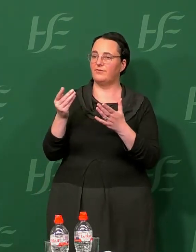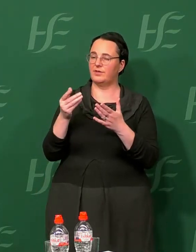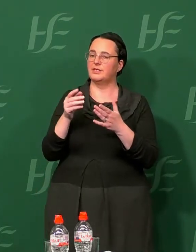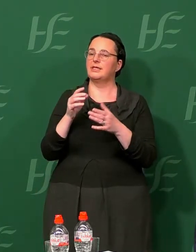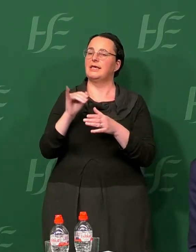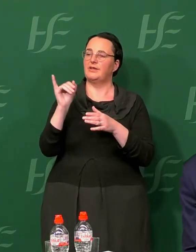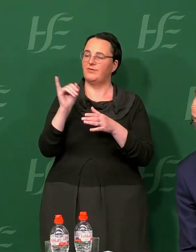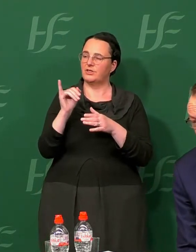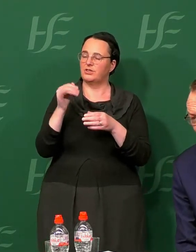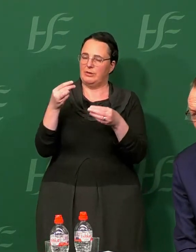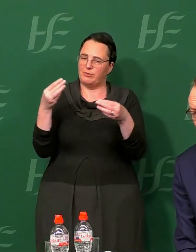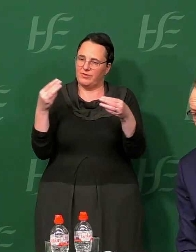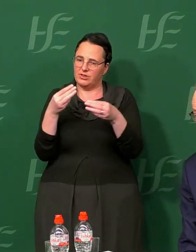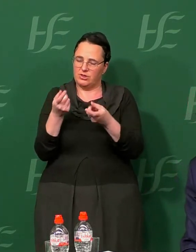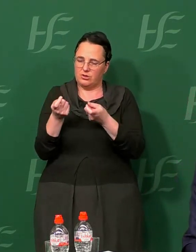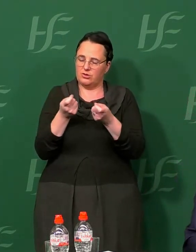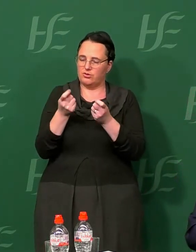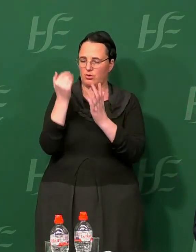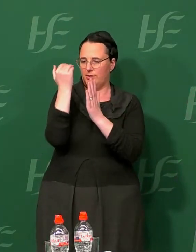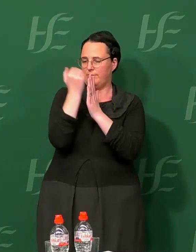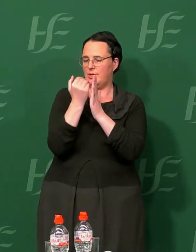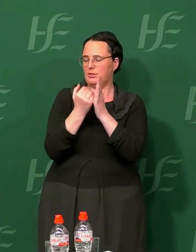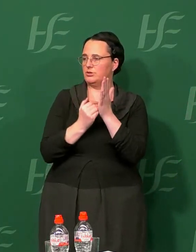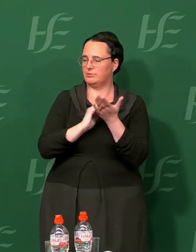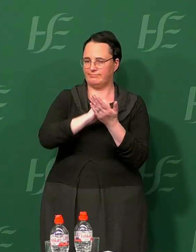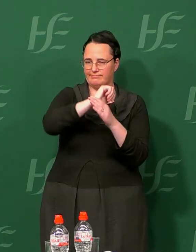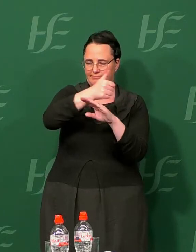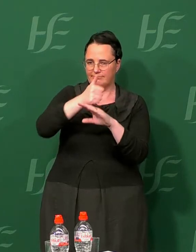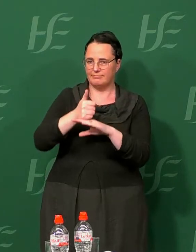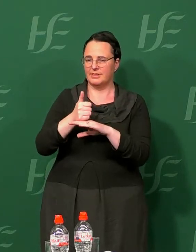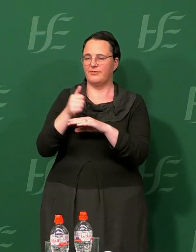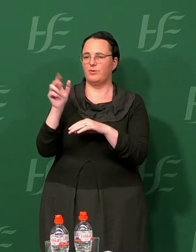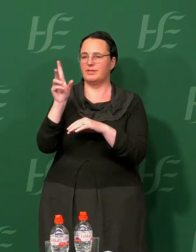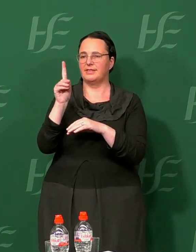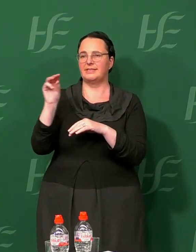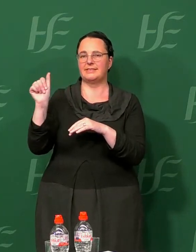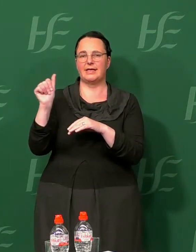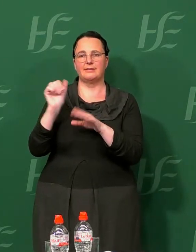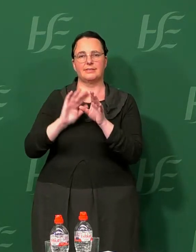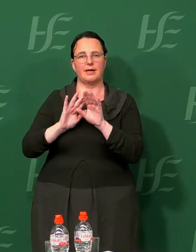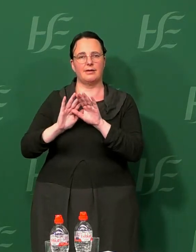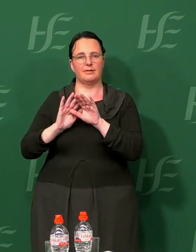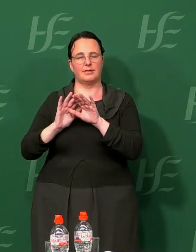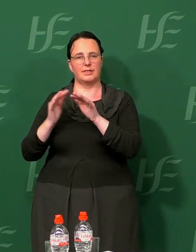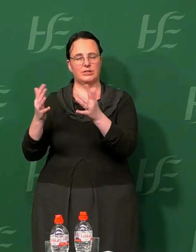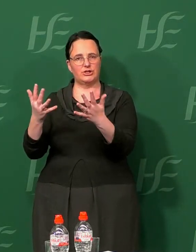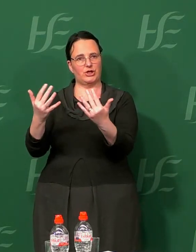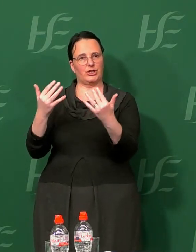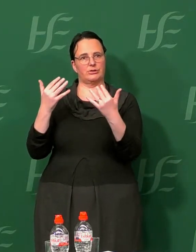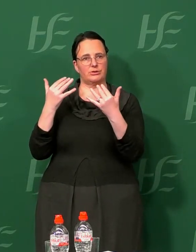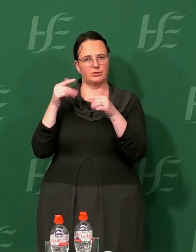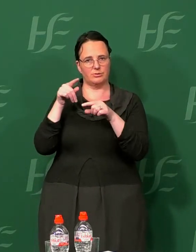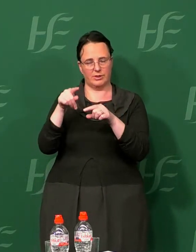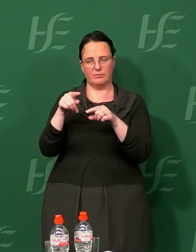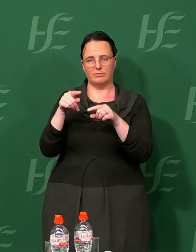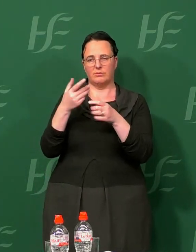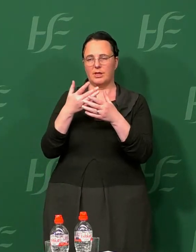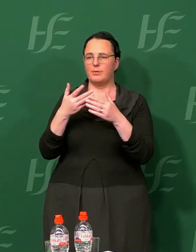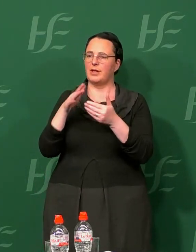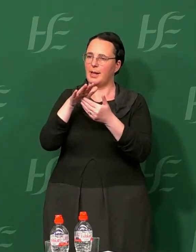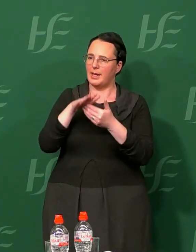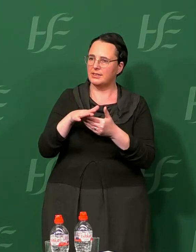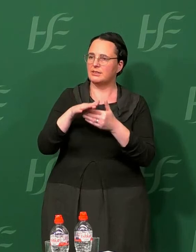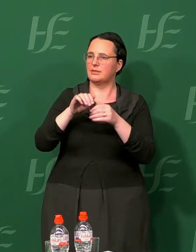control measures. We've seen with the even with the Delta surge, we've seen a much lower conversion in terms of outbreaks